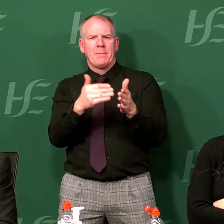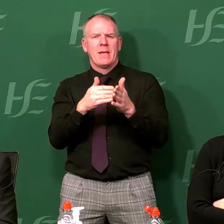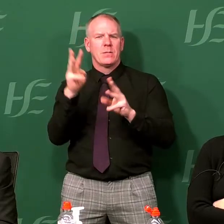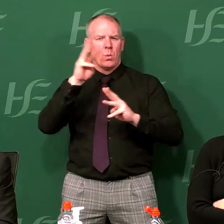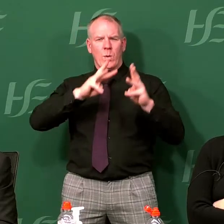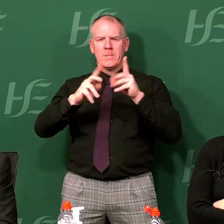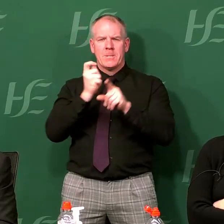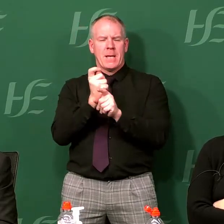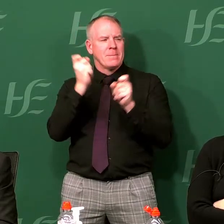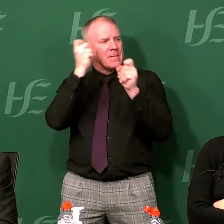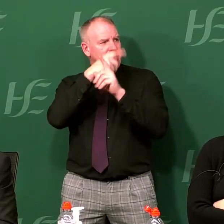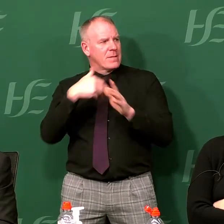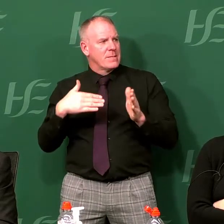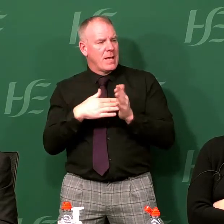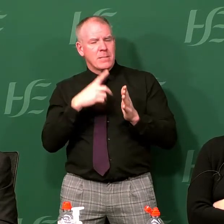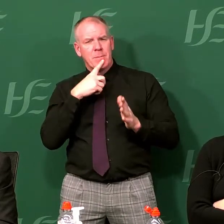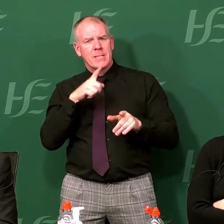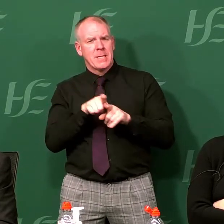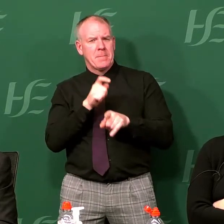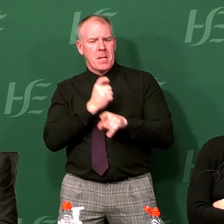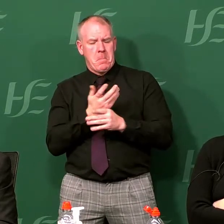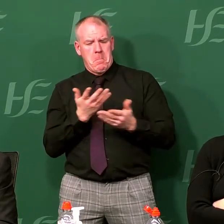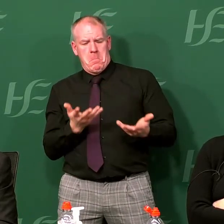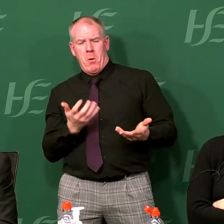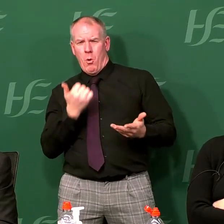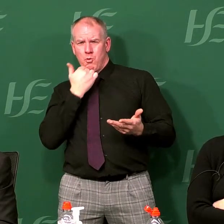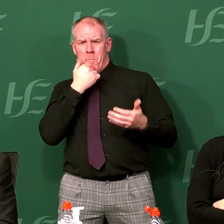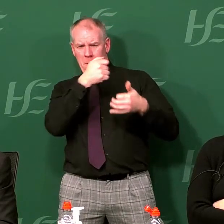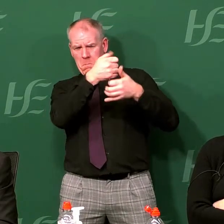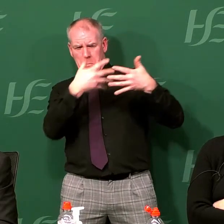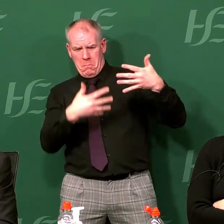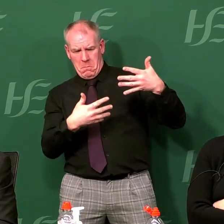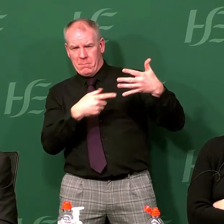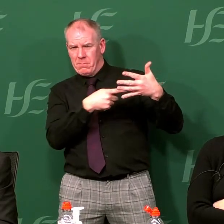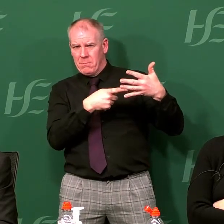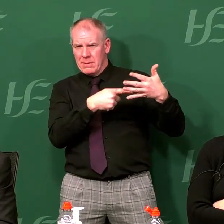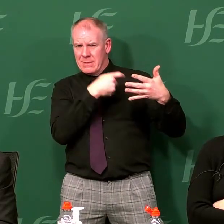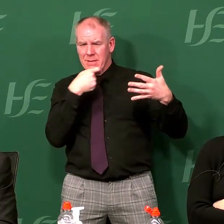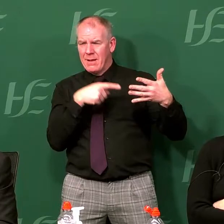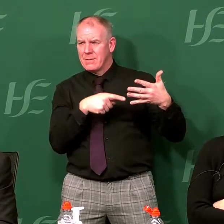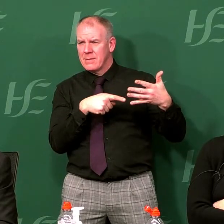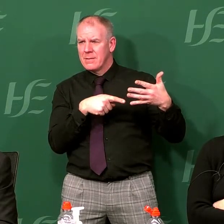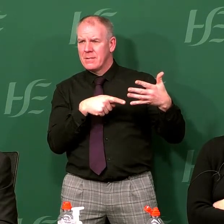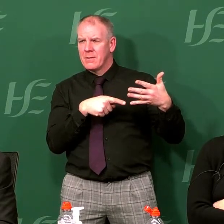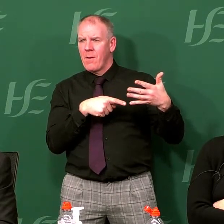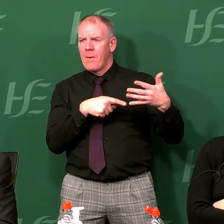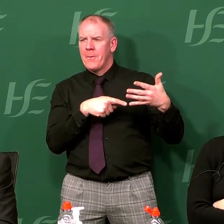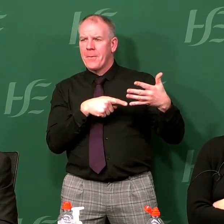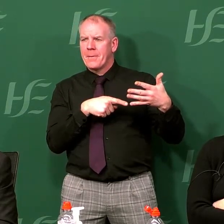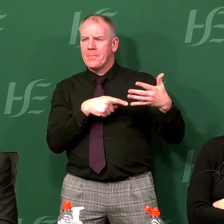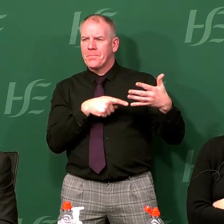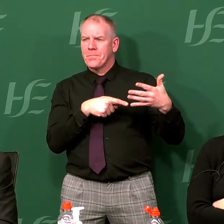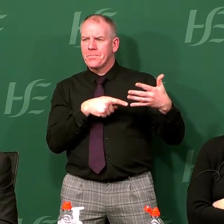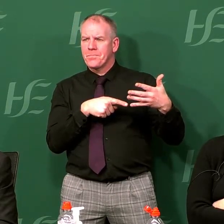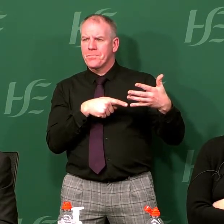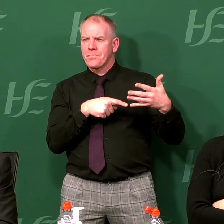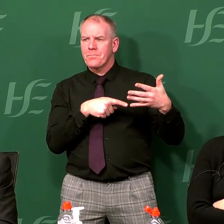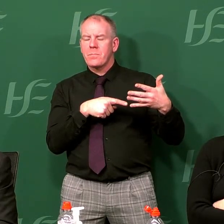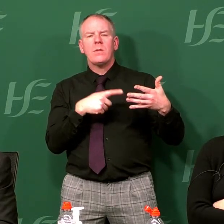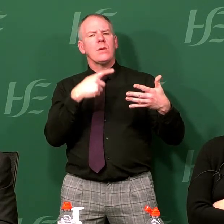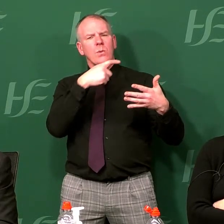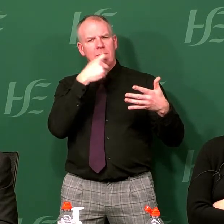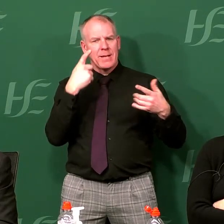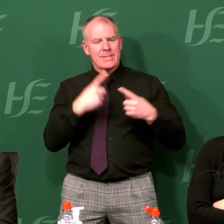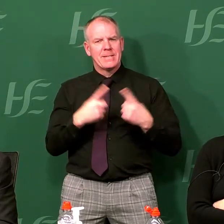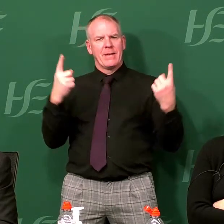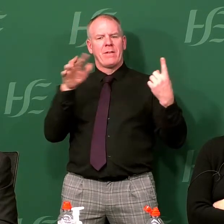is a difficult time. But from the figures that your own figures you're giving there, and you did say that it was very different from